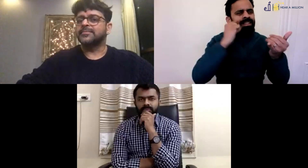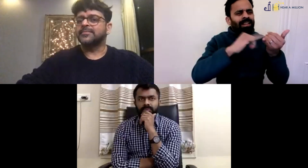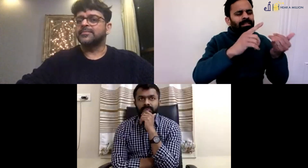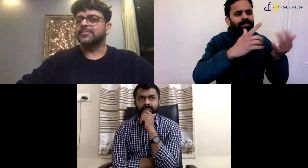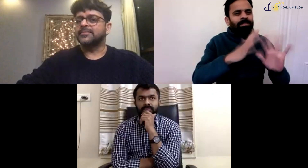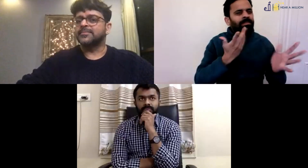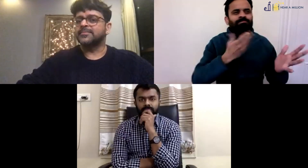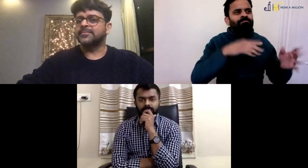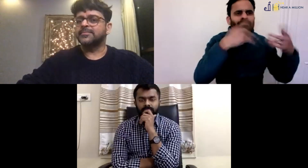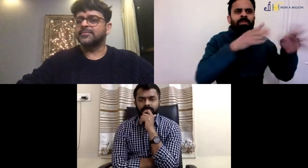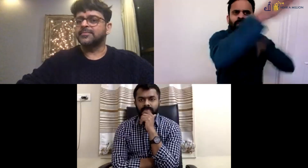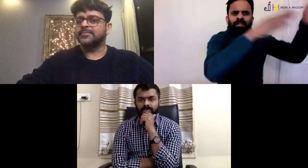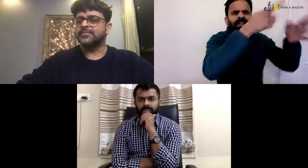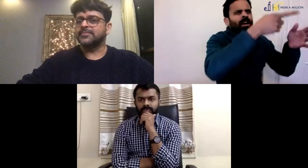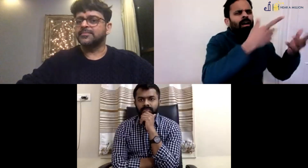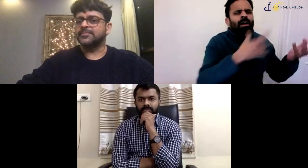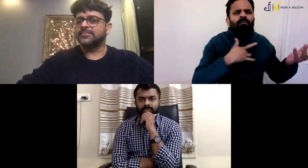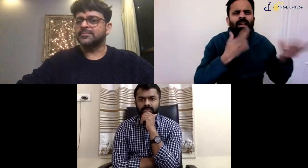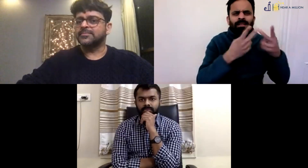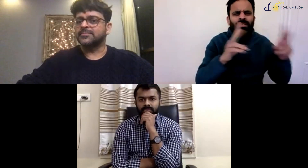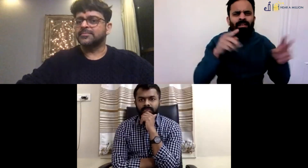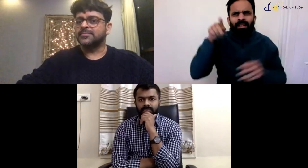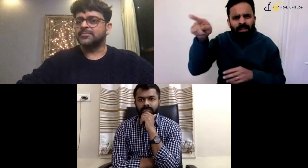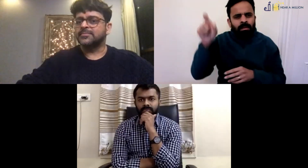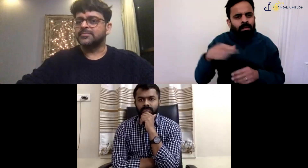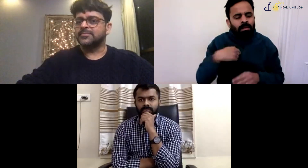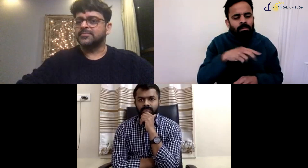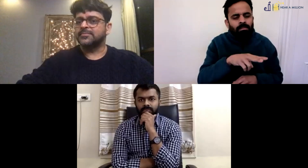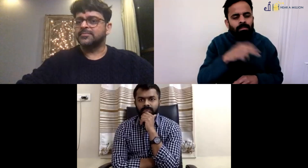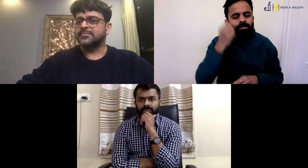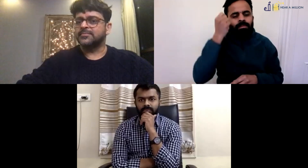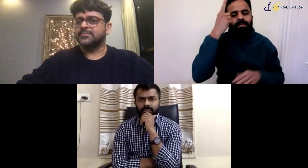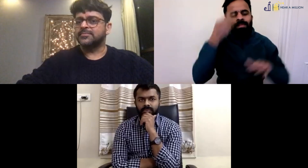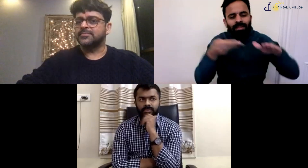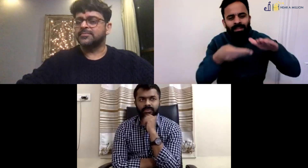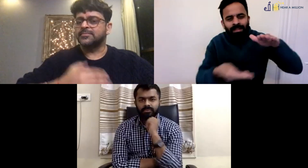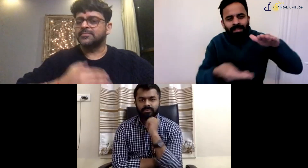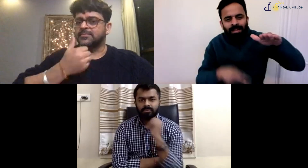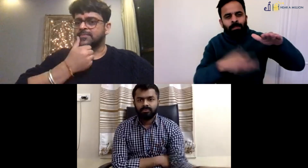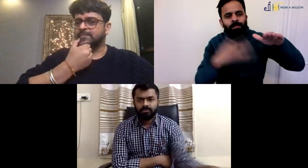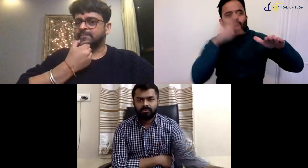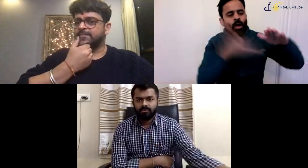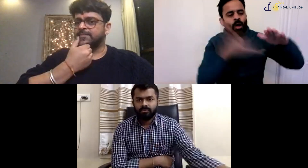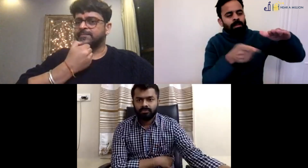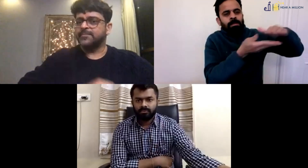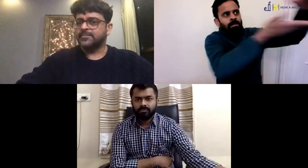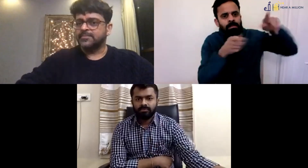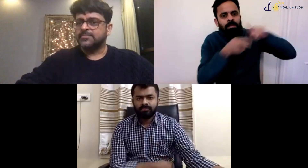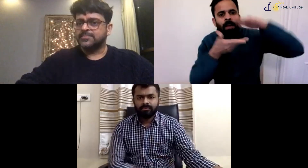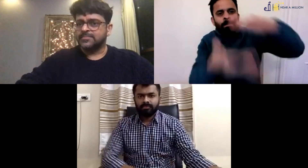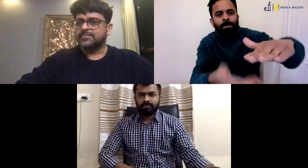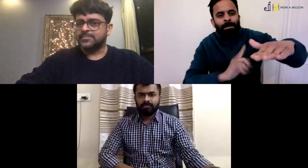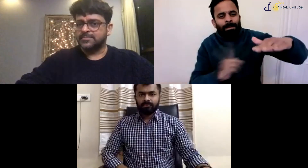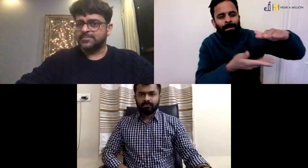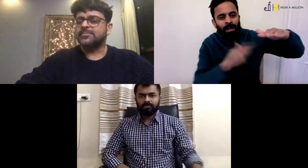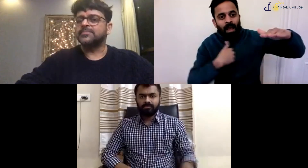with me, it's not just ISL, No, and no. different. Mm. So it's all the